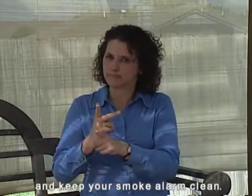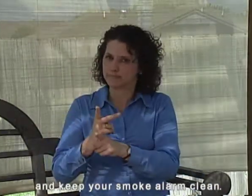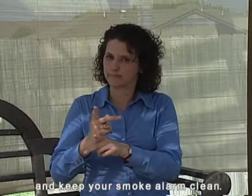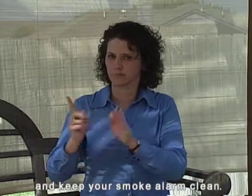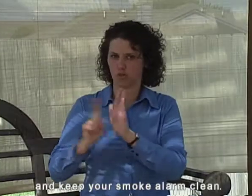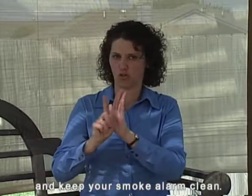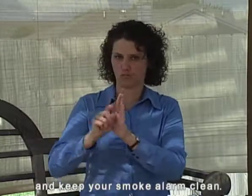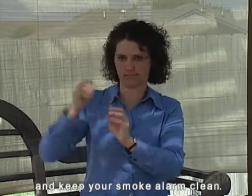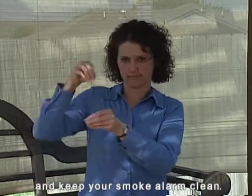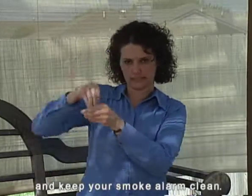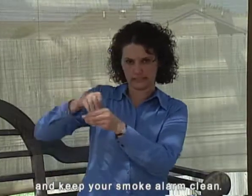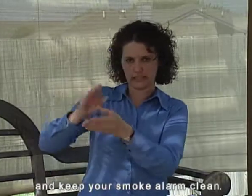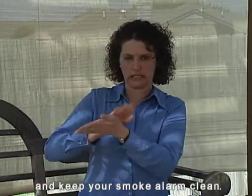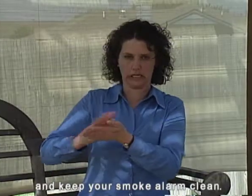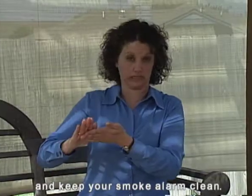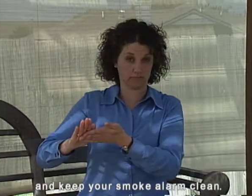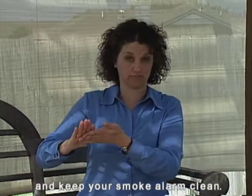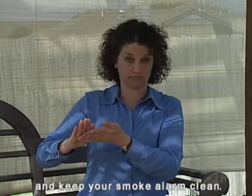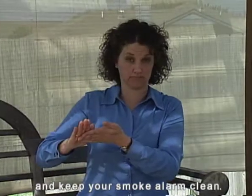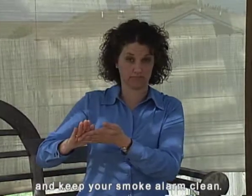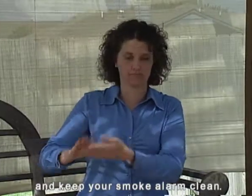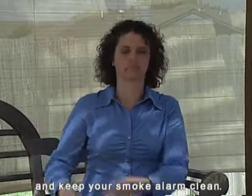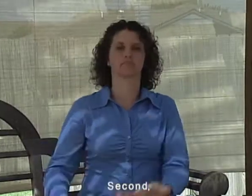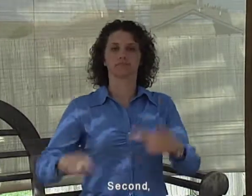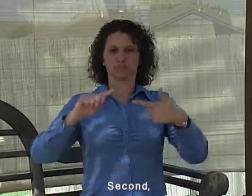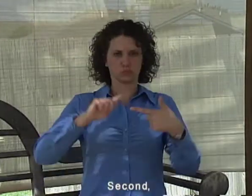and keep your smoke alarm clean. Second,